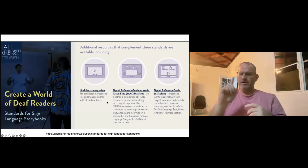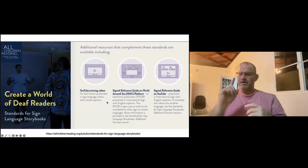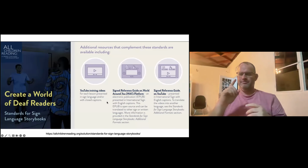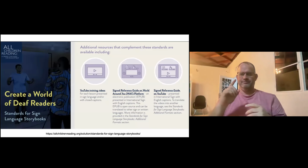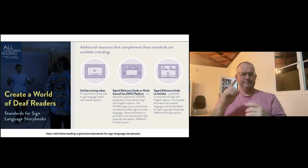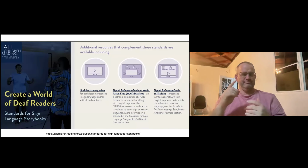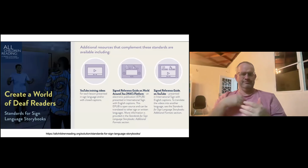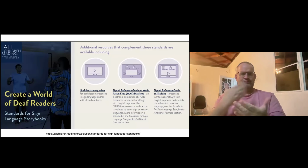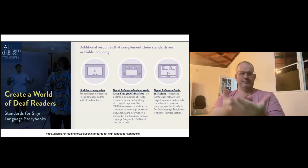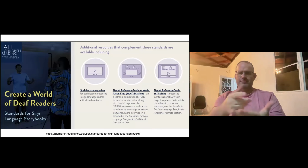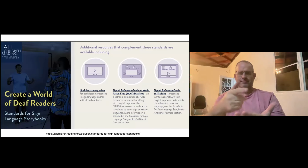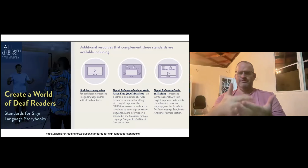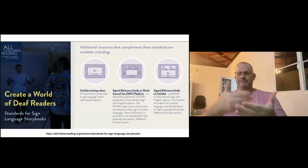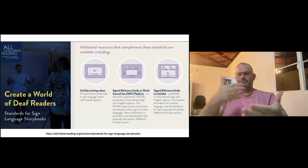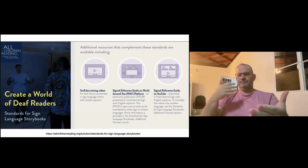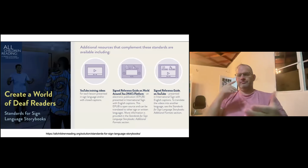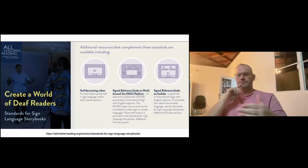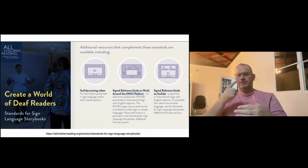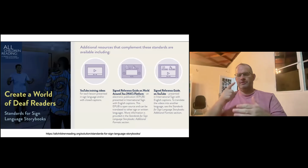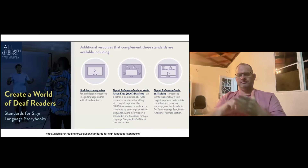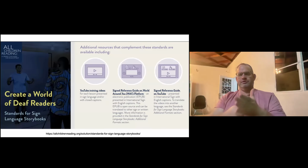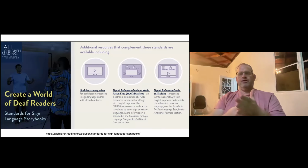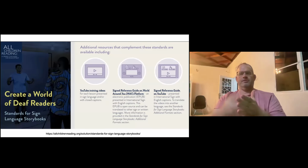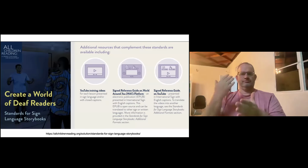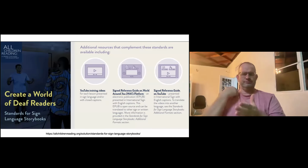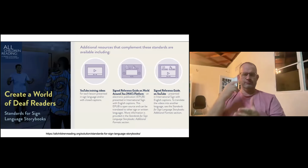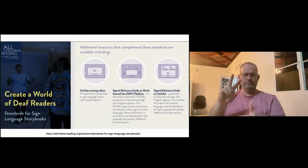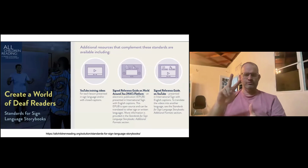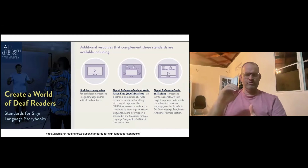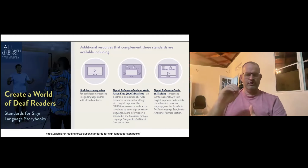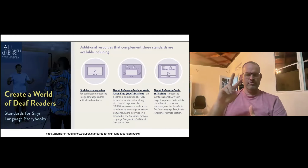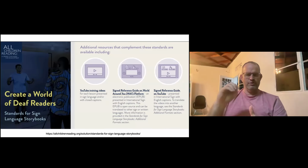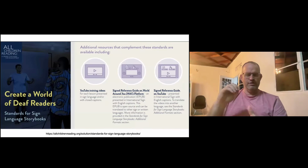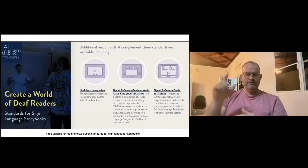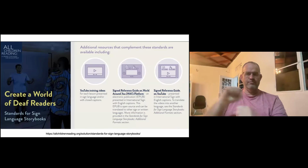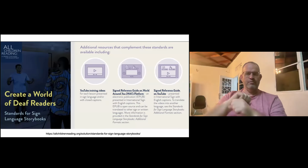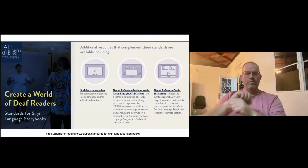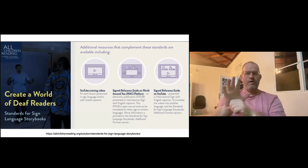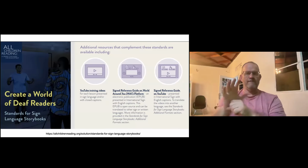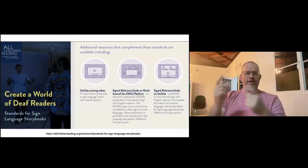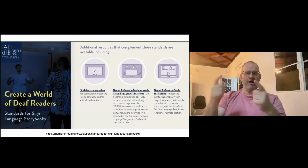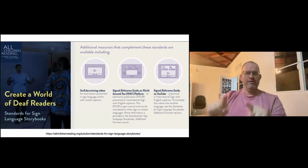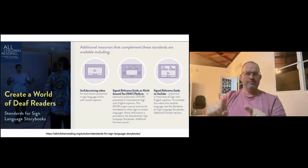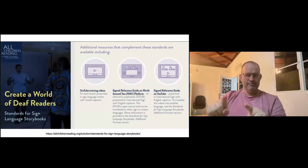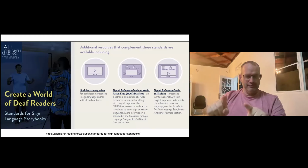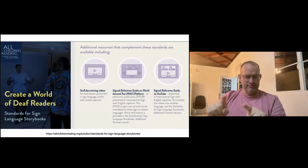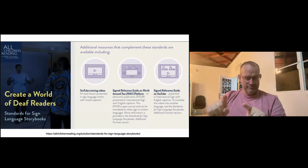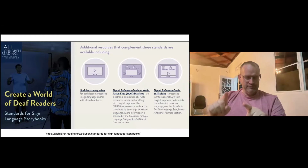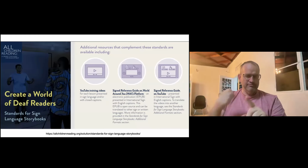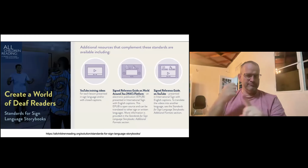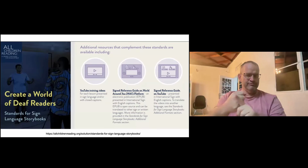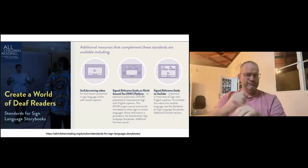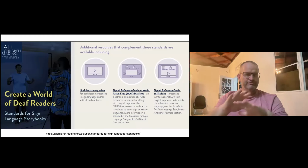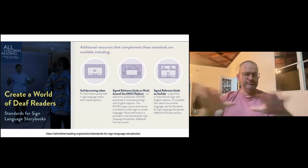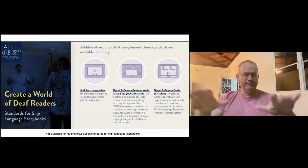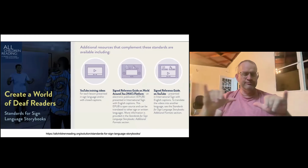Okay, now that I've got my slides up, let me talk about how we got where we are. We actually began in